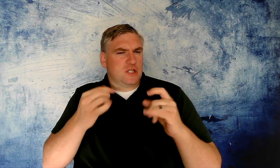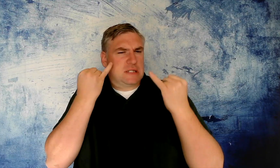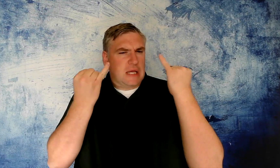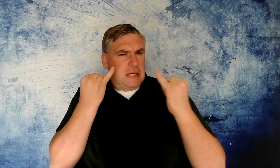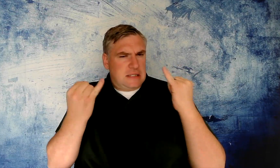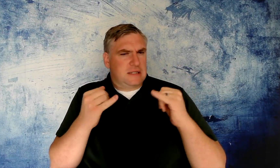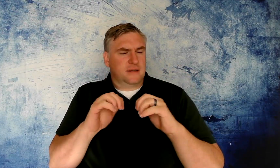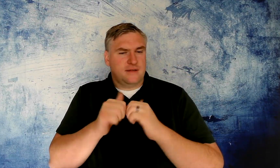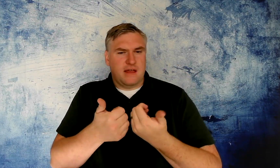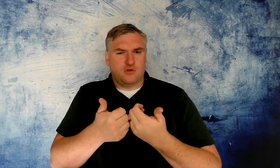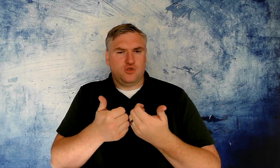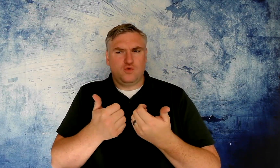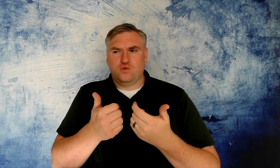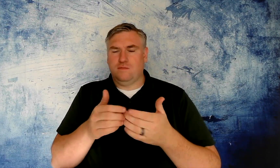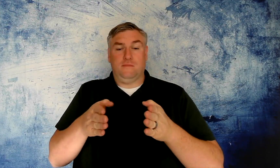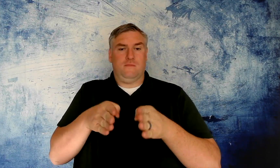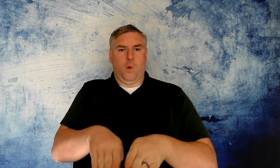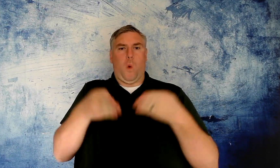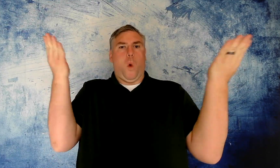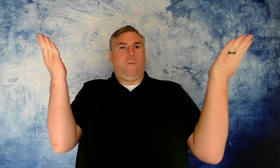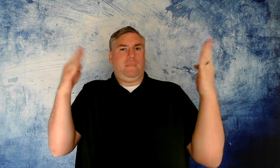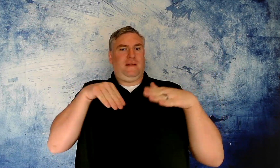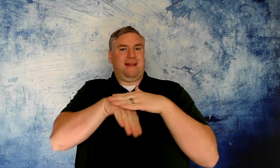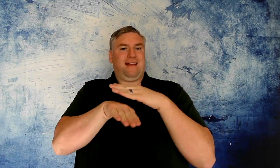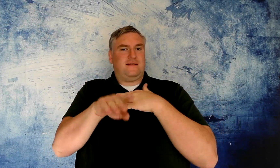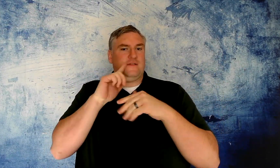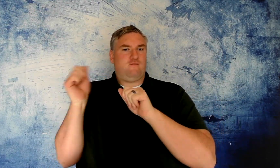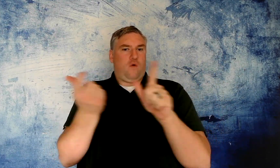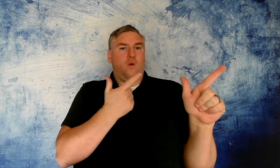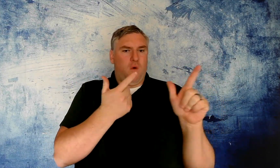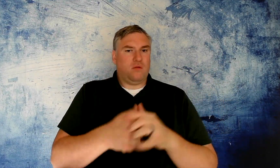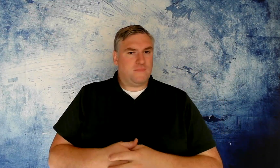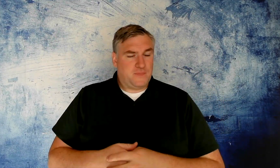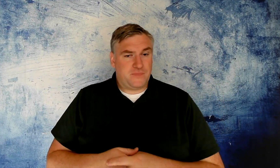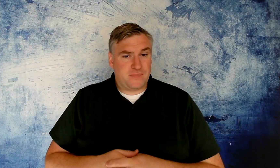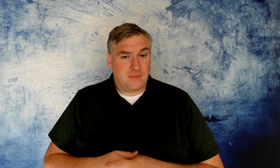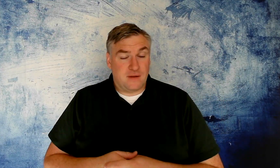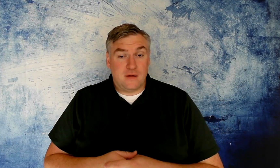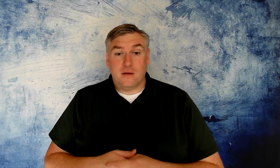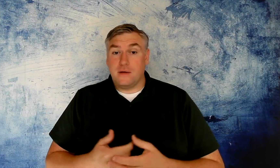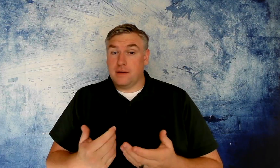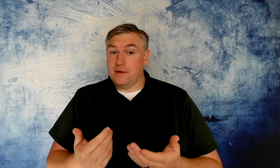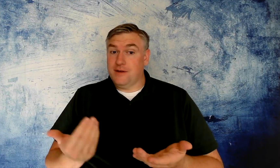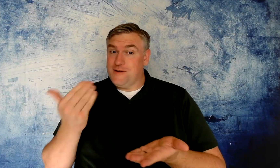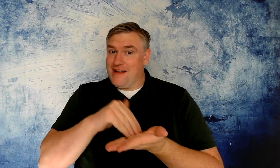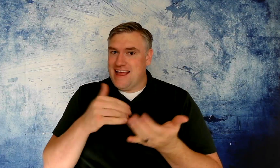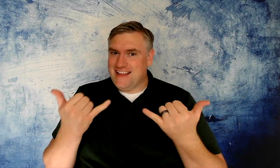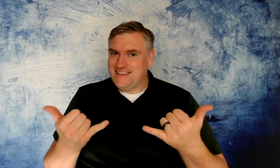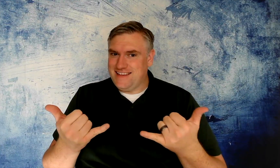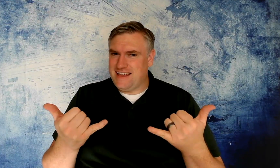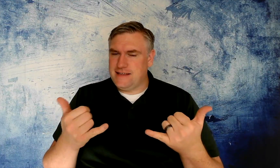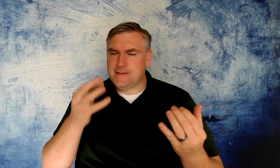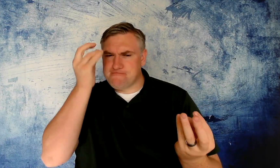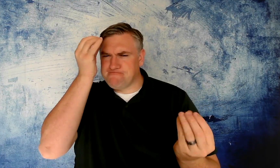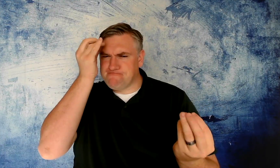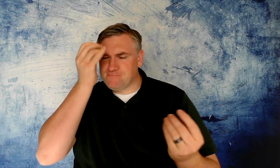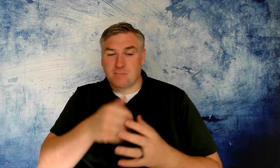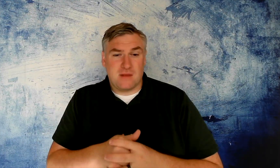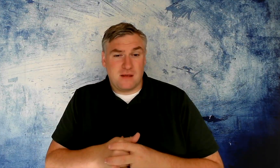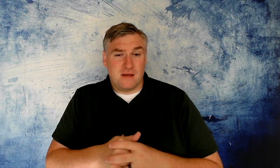good questions and ideas of how to really open up the access for all in your room. So again, I want you